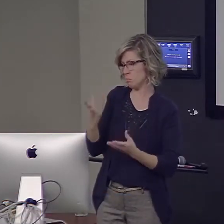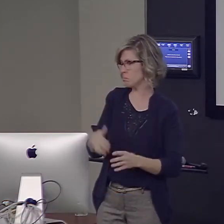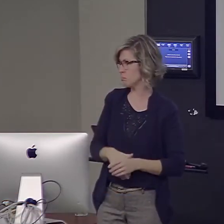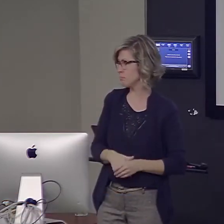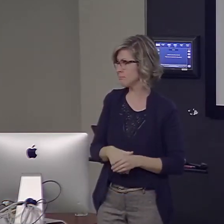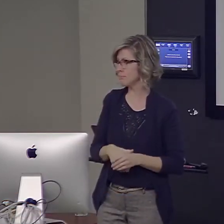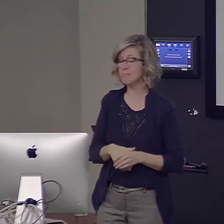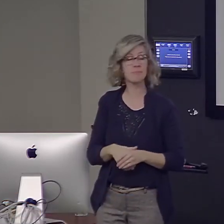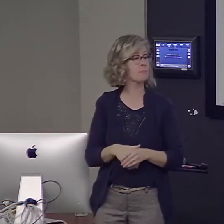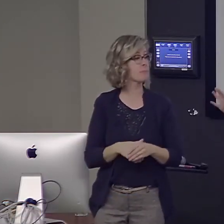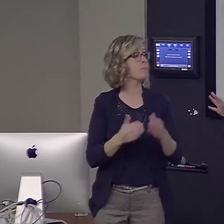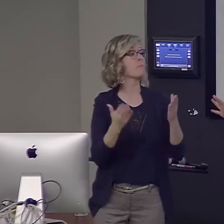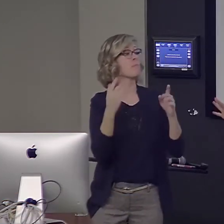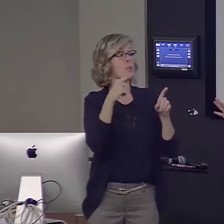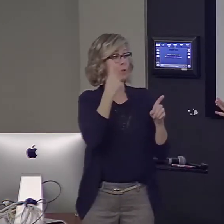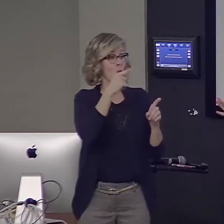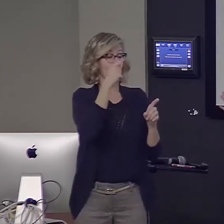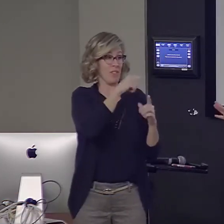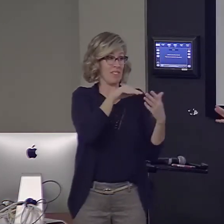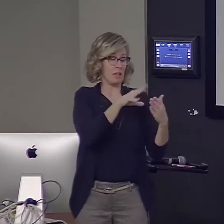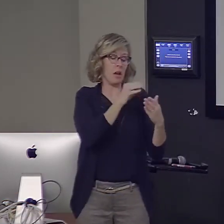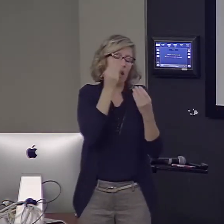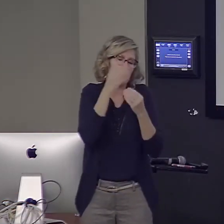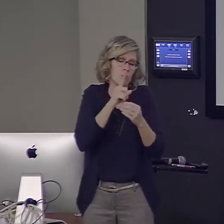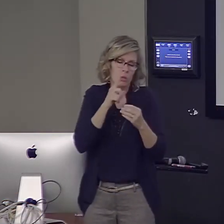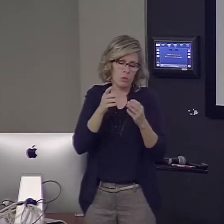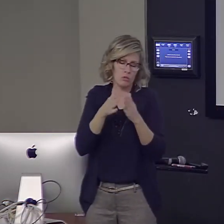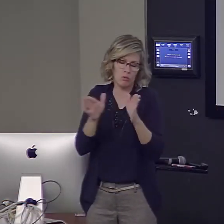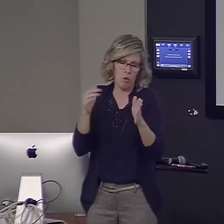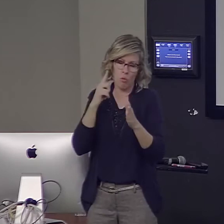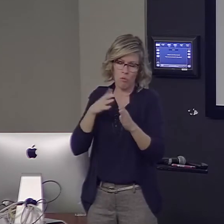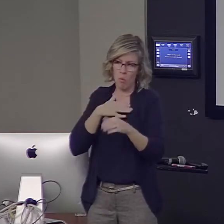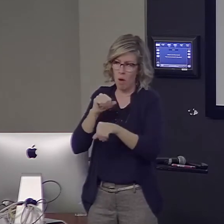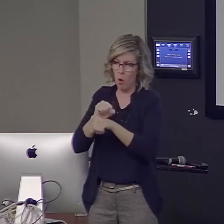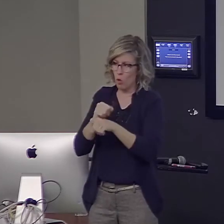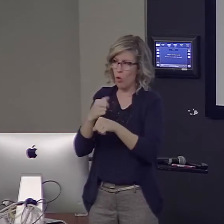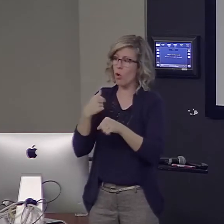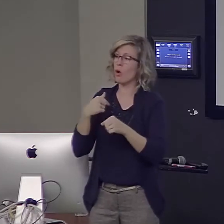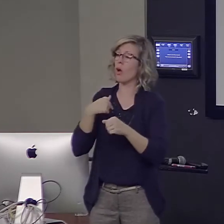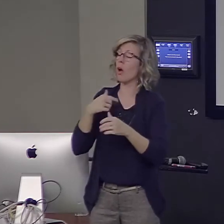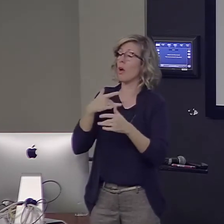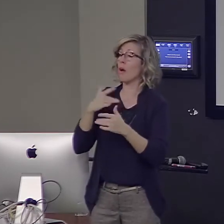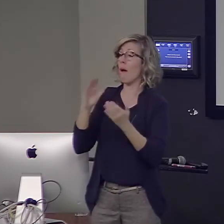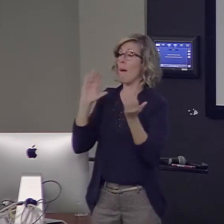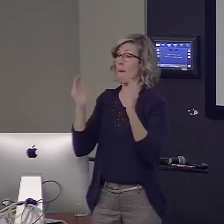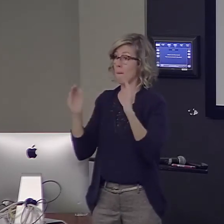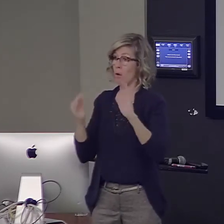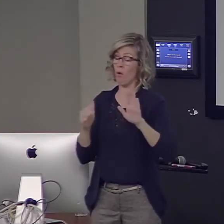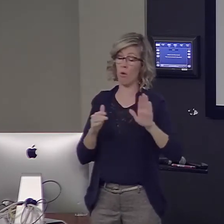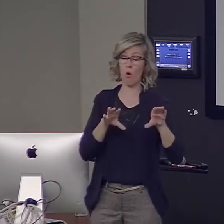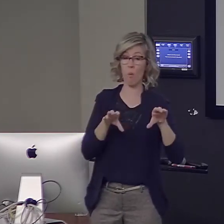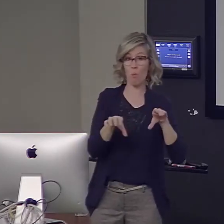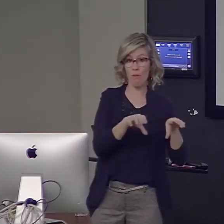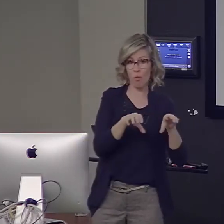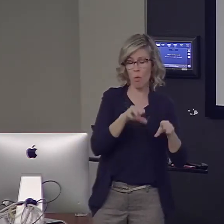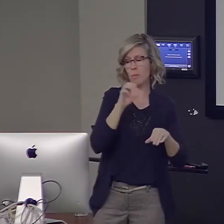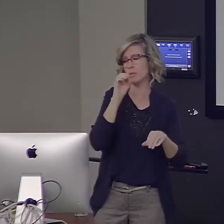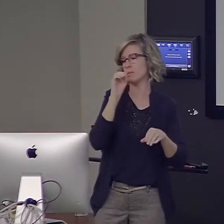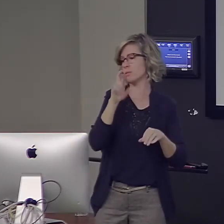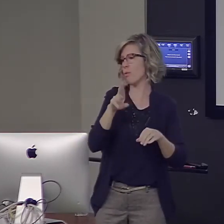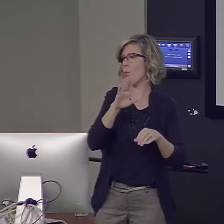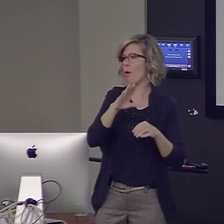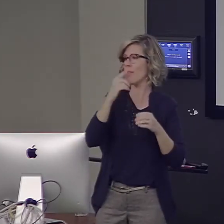And so for this study, and in general, for most of the work that I'll tell you about, I'm going to compare the performance or the